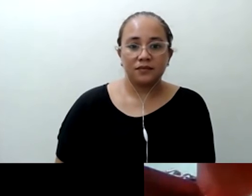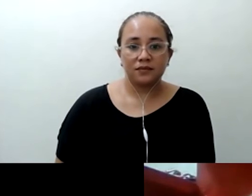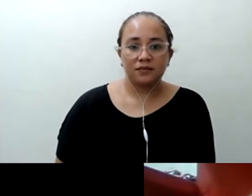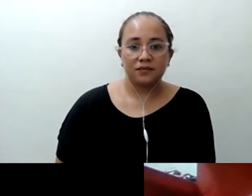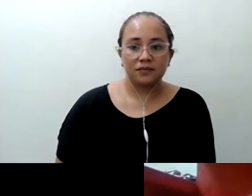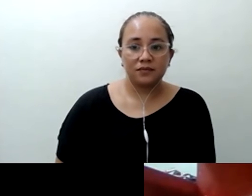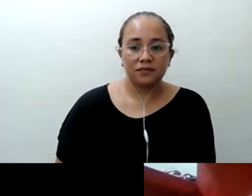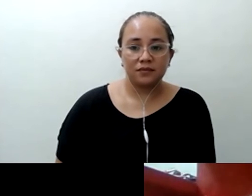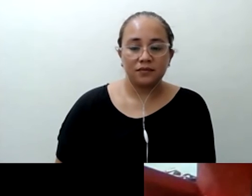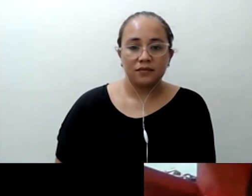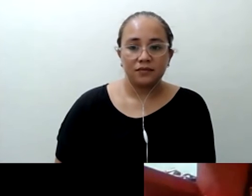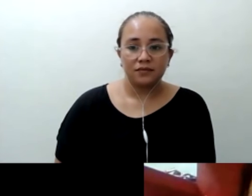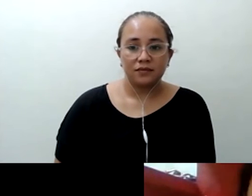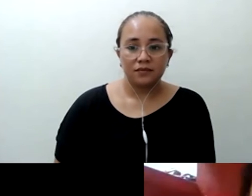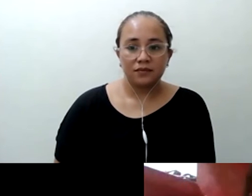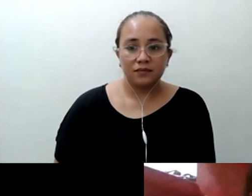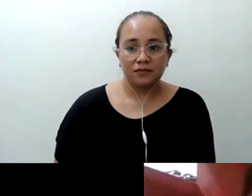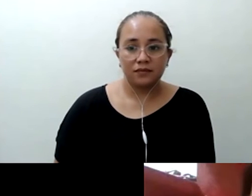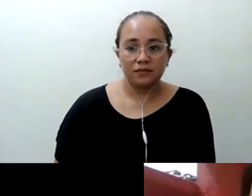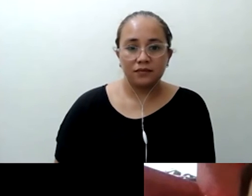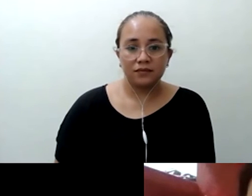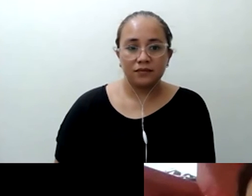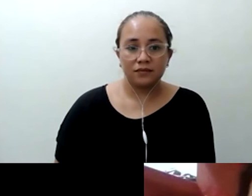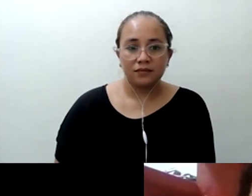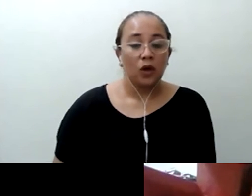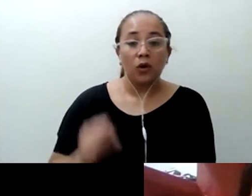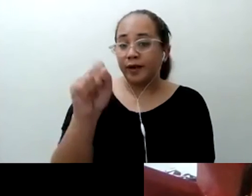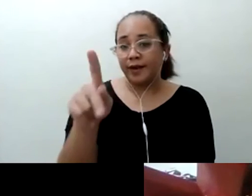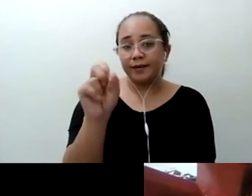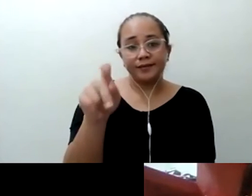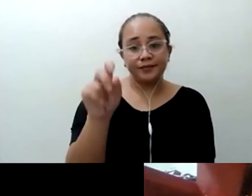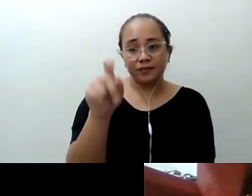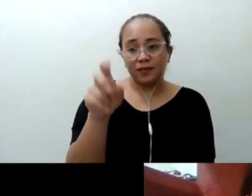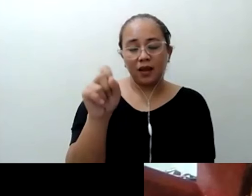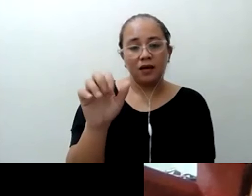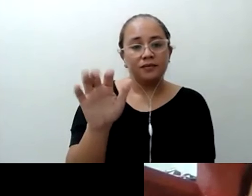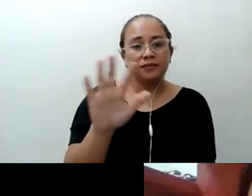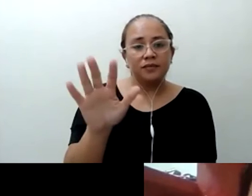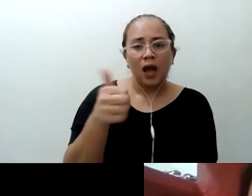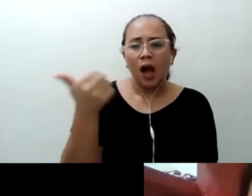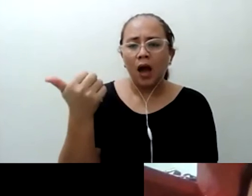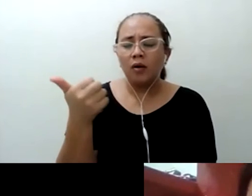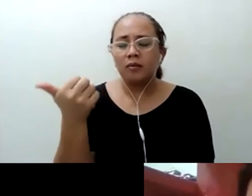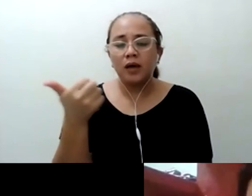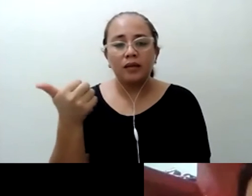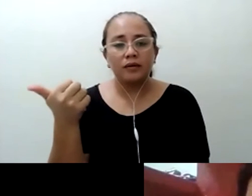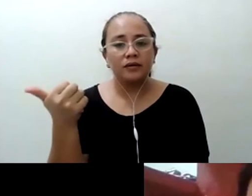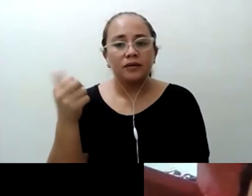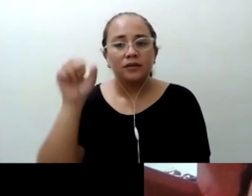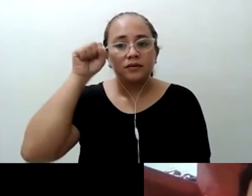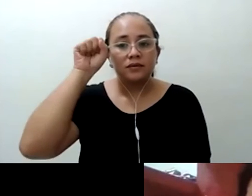That's all for lessons 2 to 8. Okay. So how about Shaq's